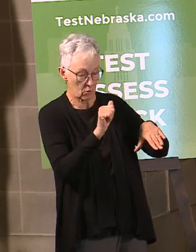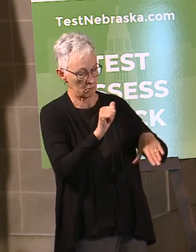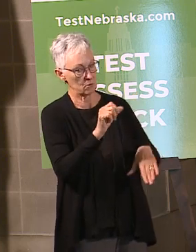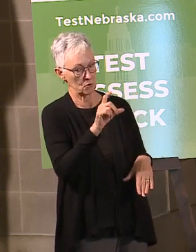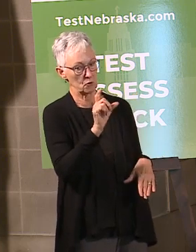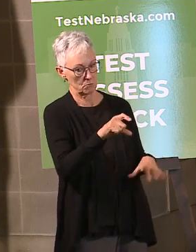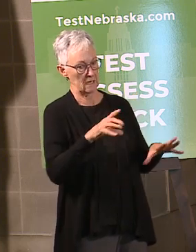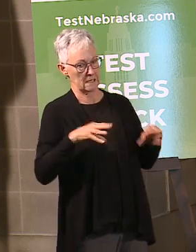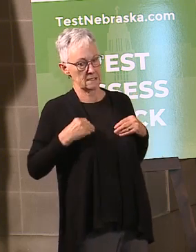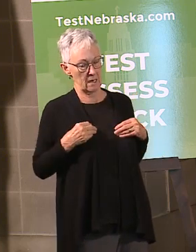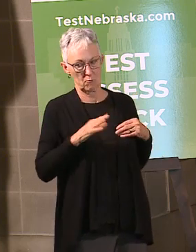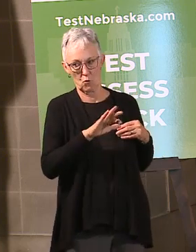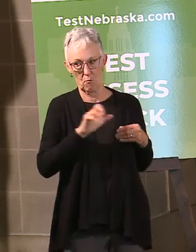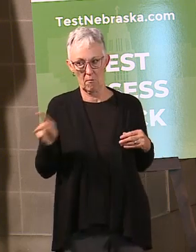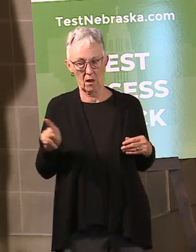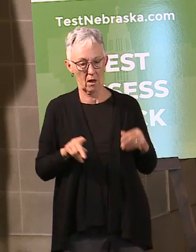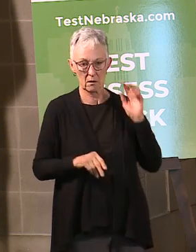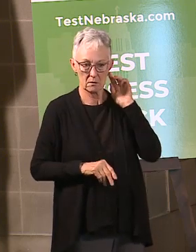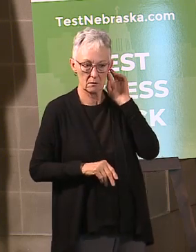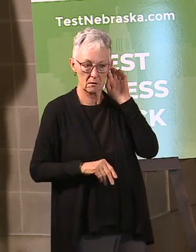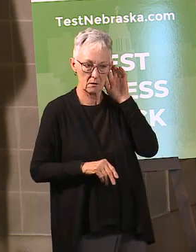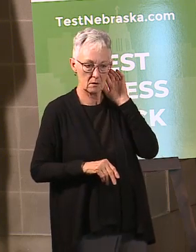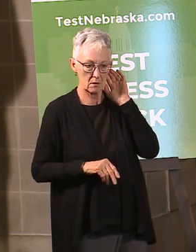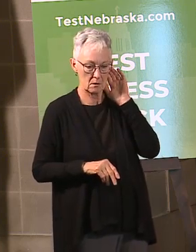work. Where's an employer?